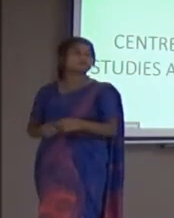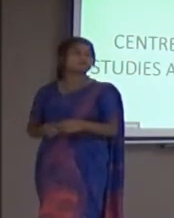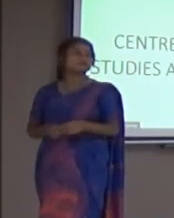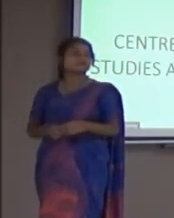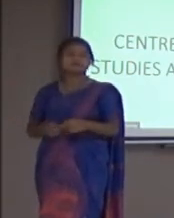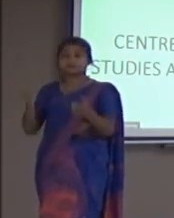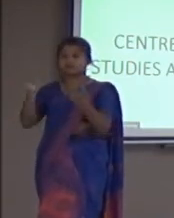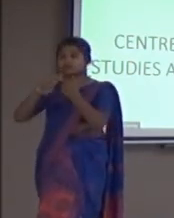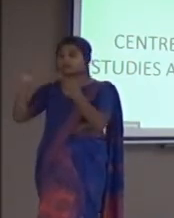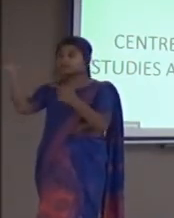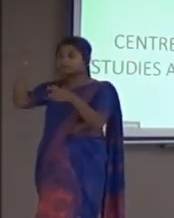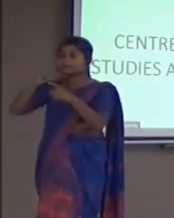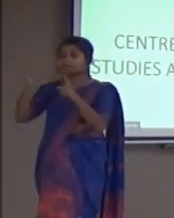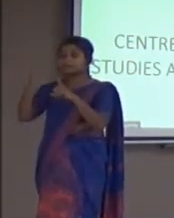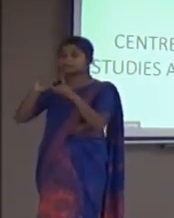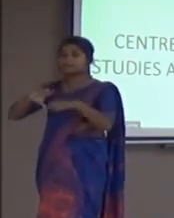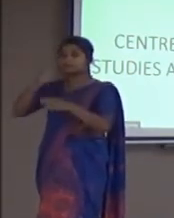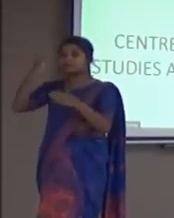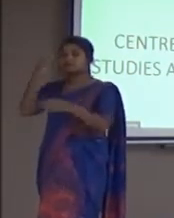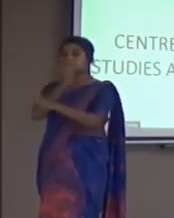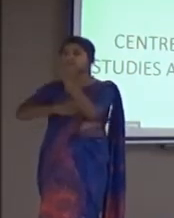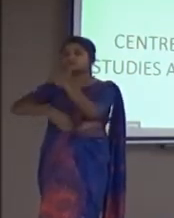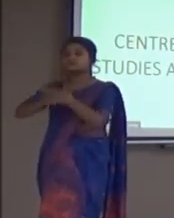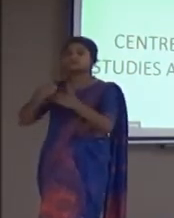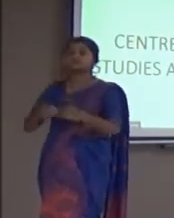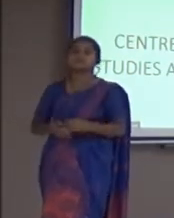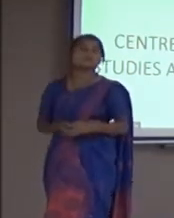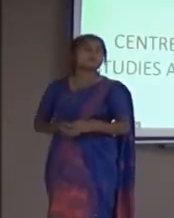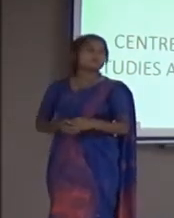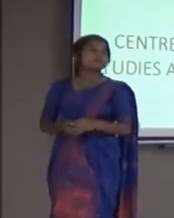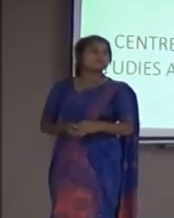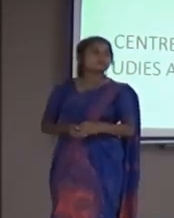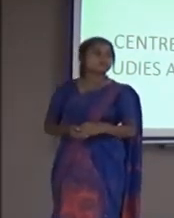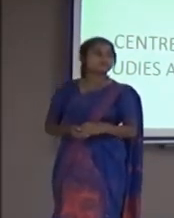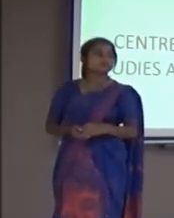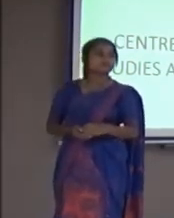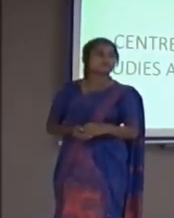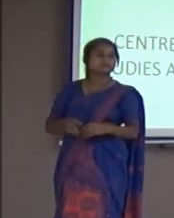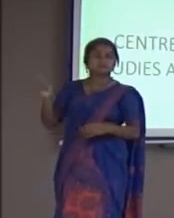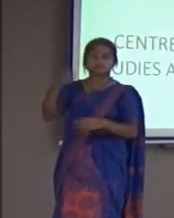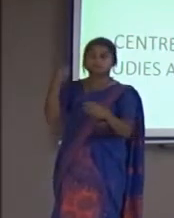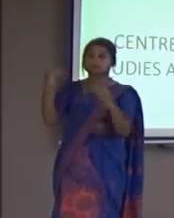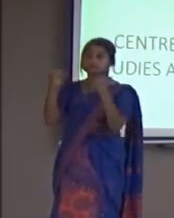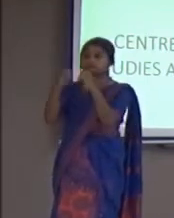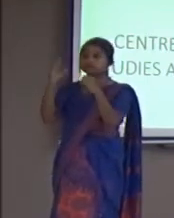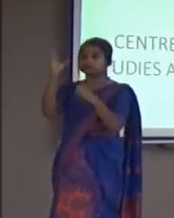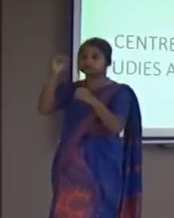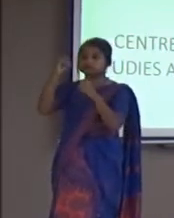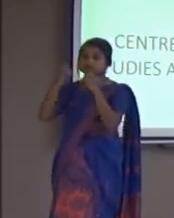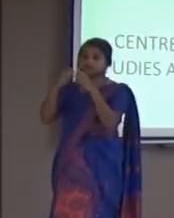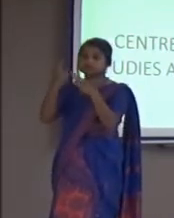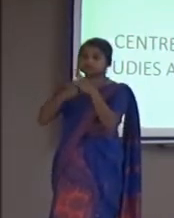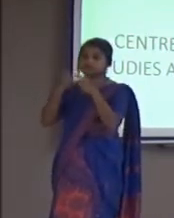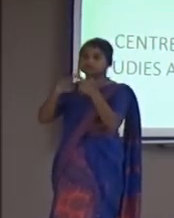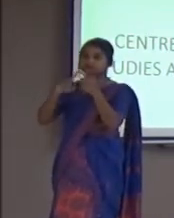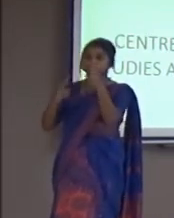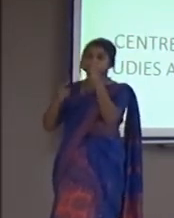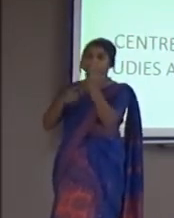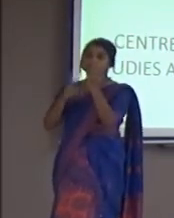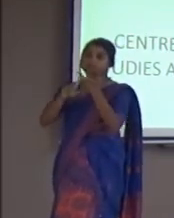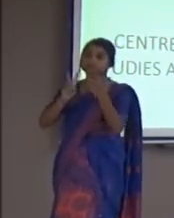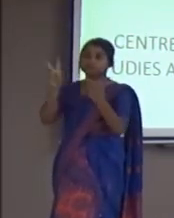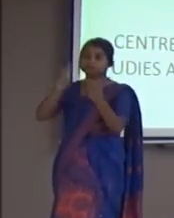environment, disability friendly environment in our country. So the objective of what is somehow possible if you